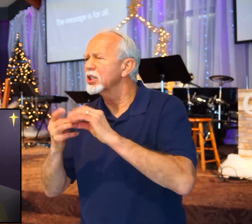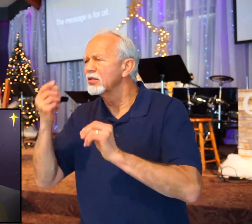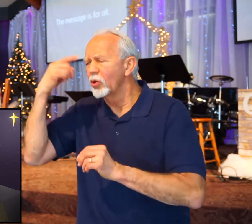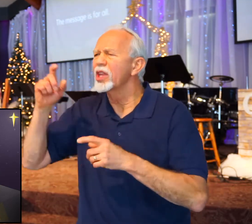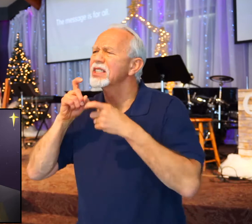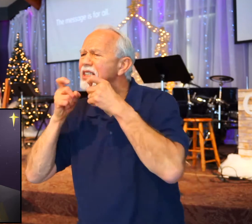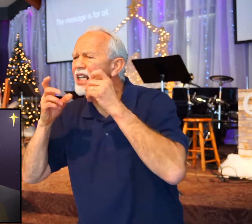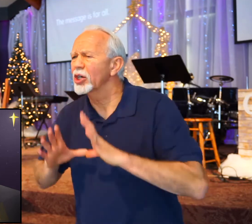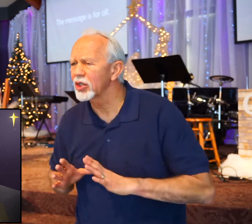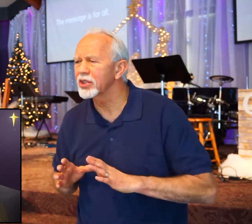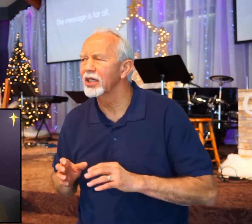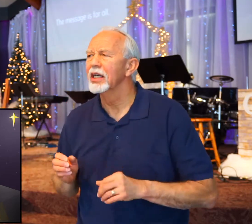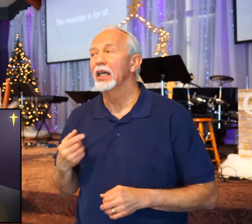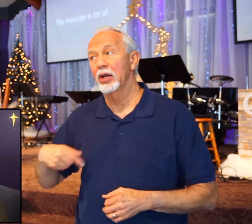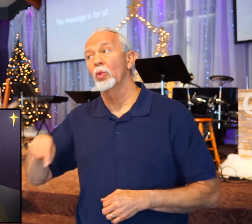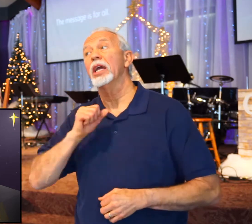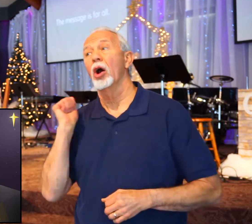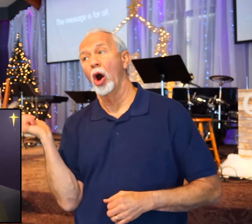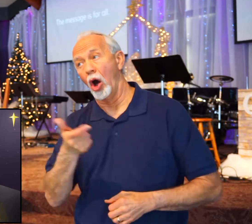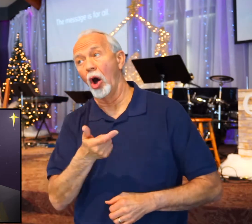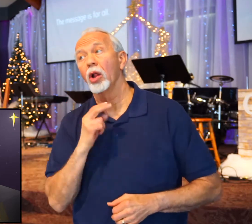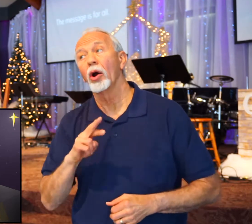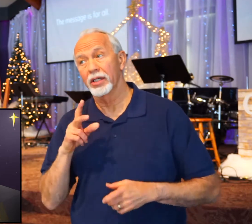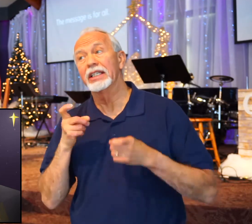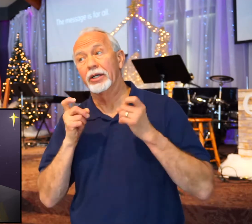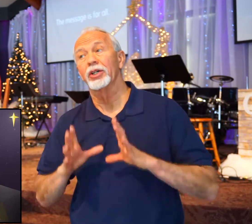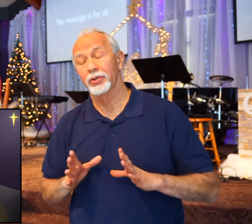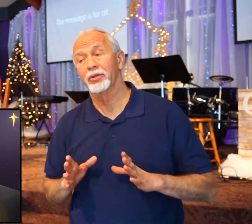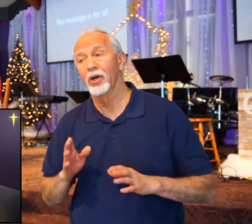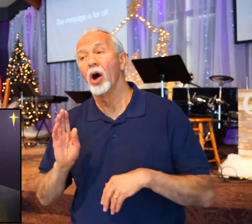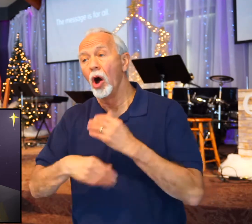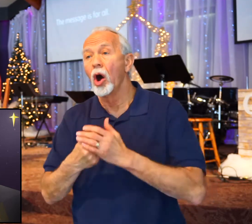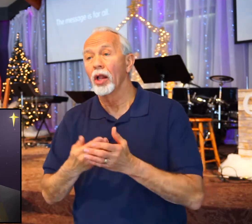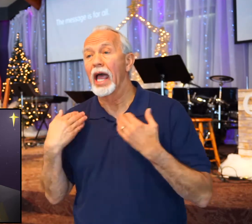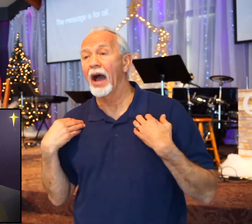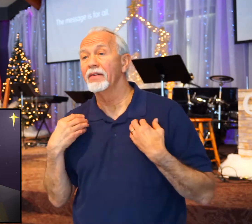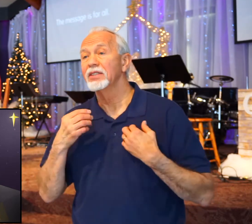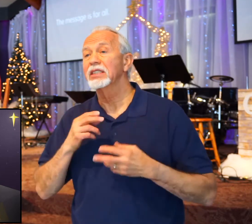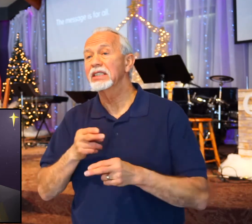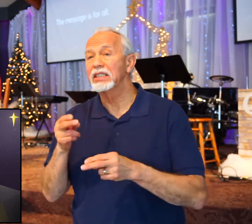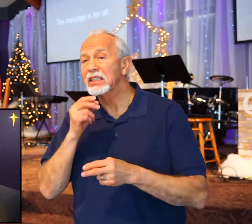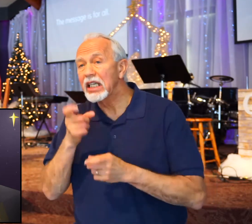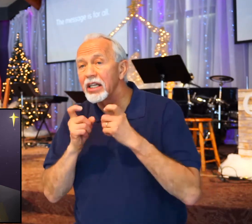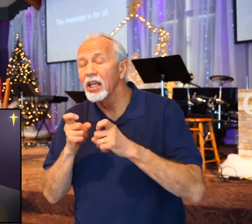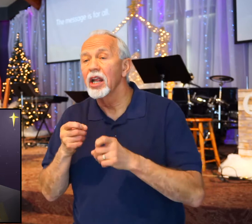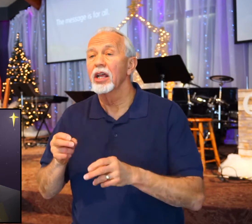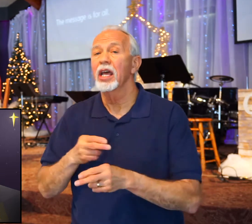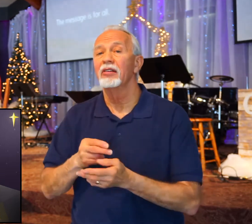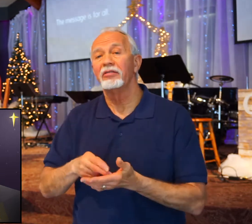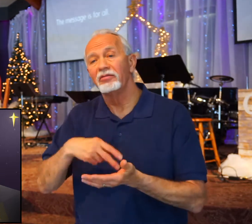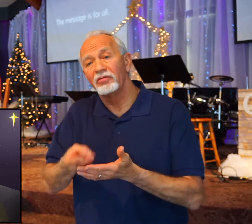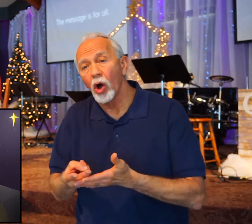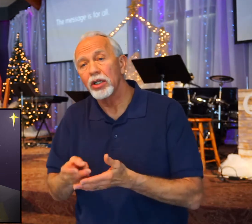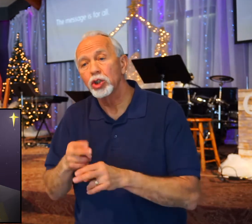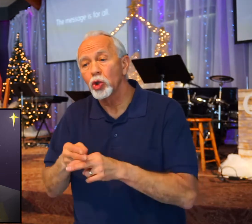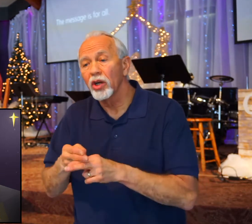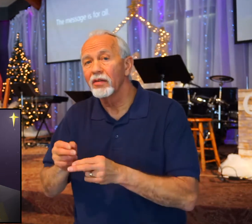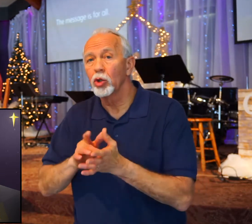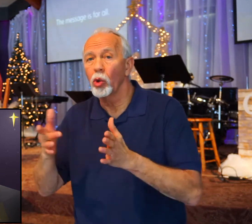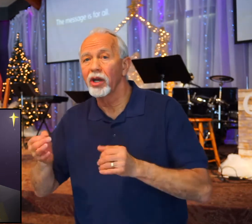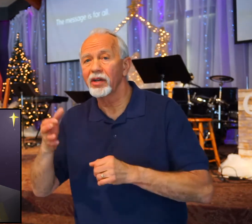sinners, which, by the way, we all are. All have sinned and fallen short of the glory of God. And so to make the